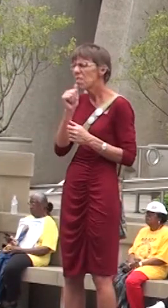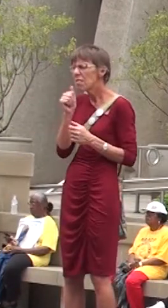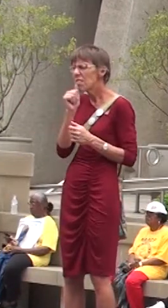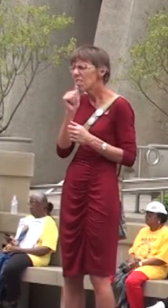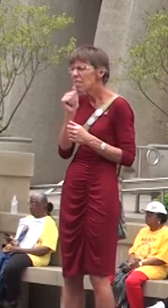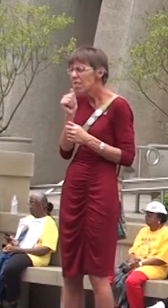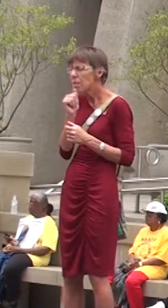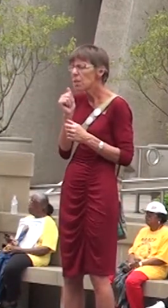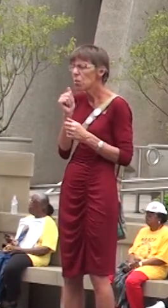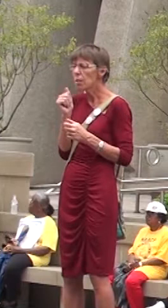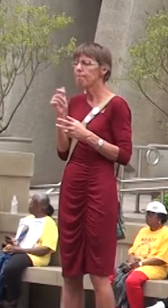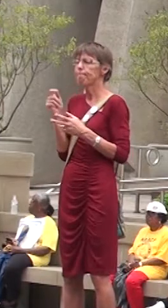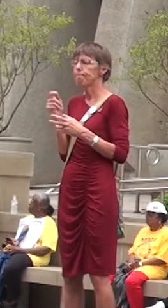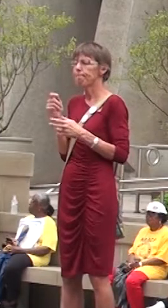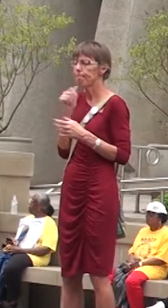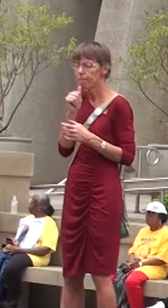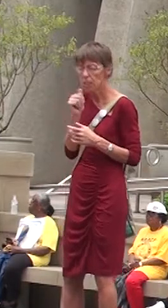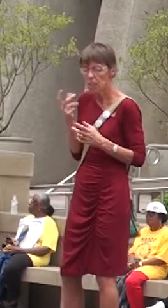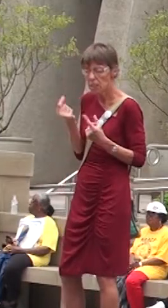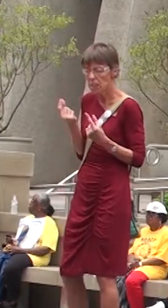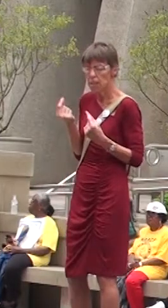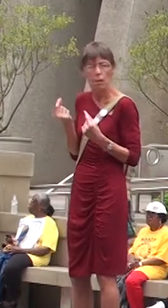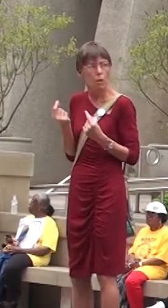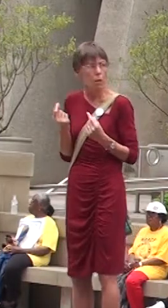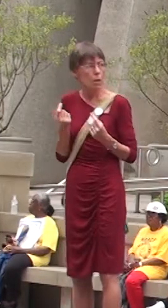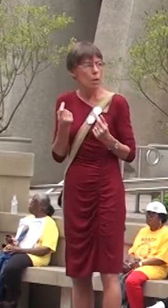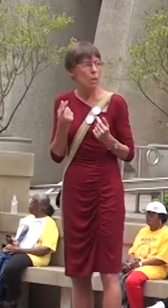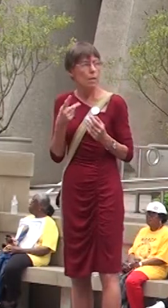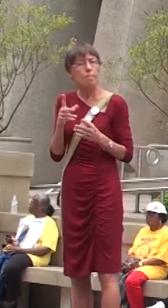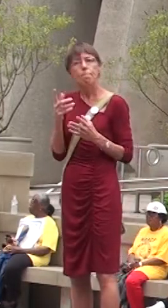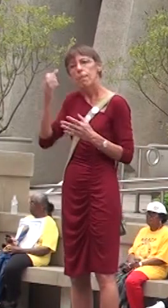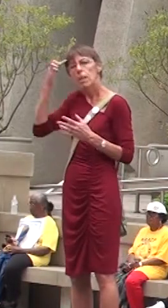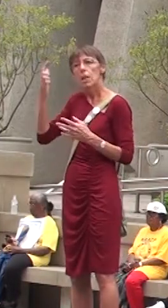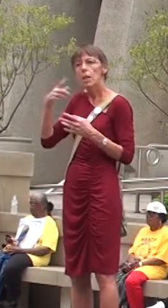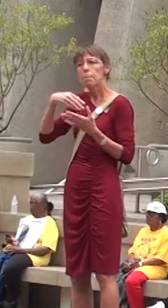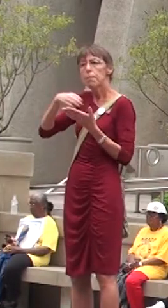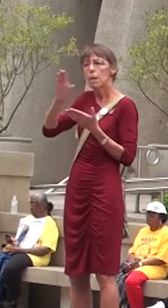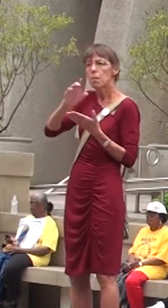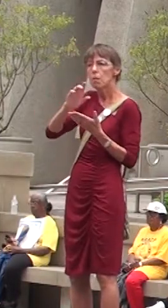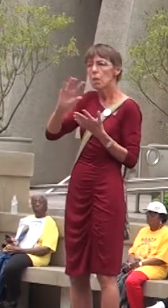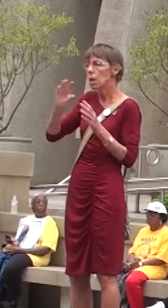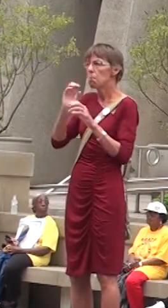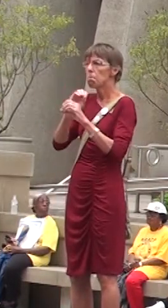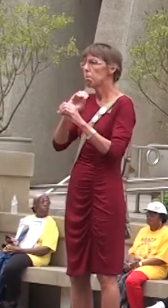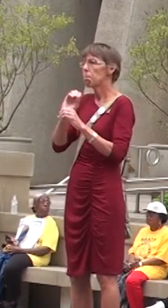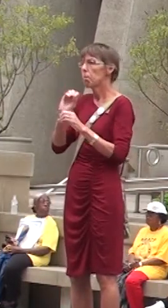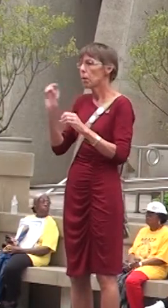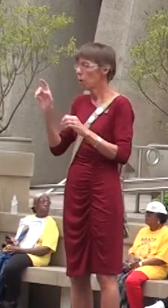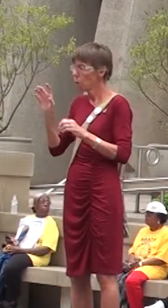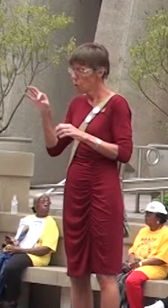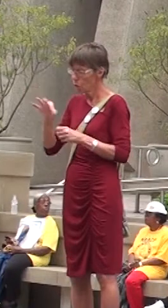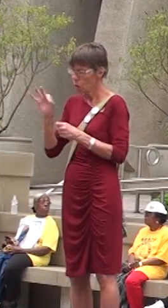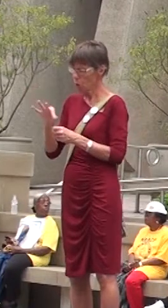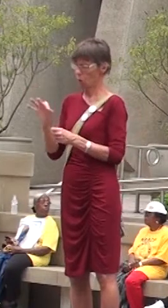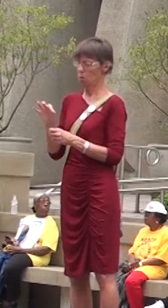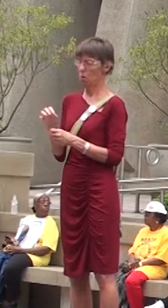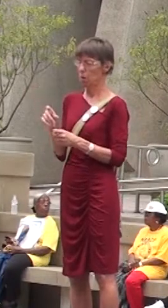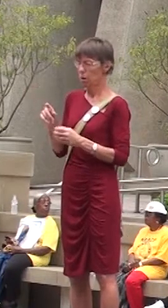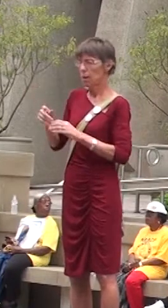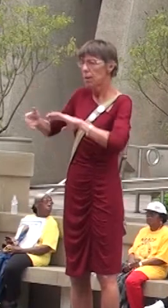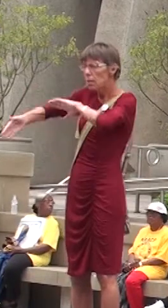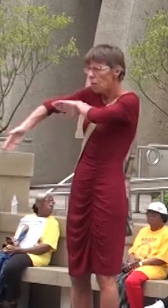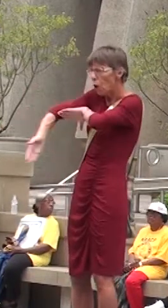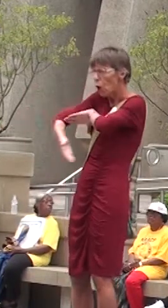tactics, despite having a majority that could pass any vote they wanted to in the light of day, with plenty of public